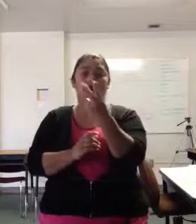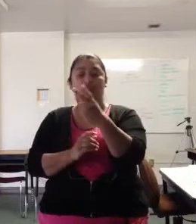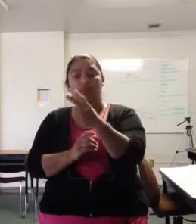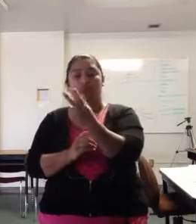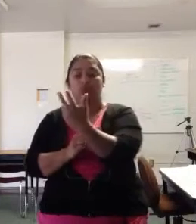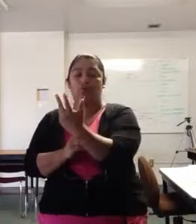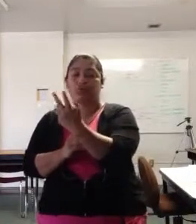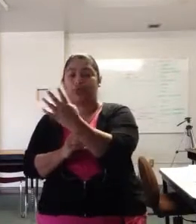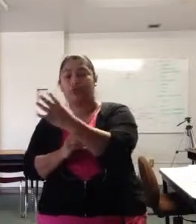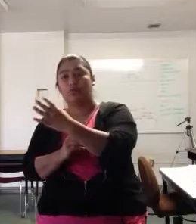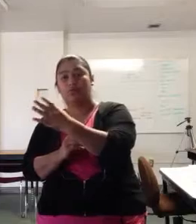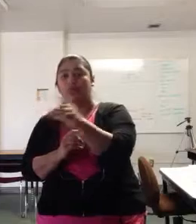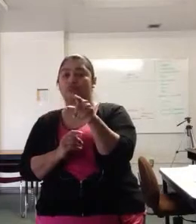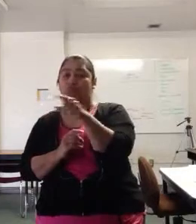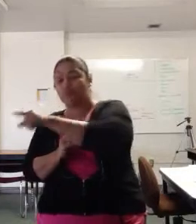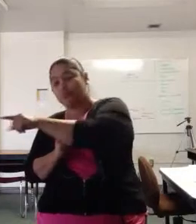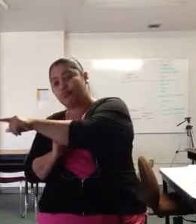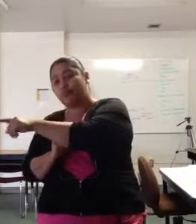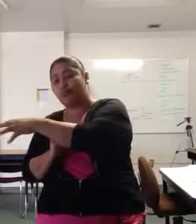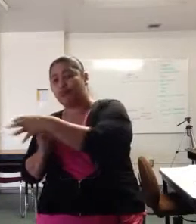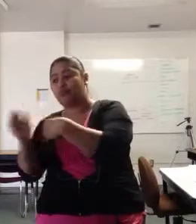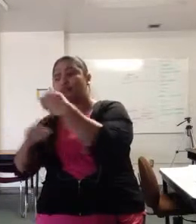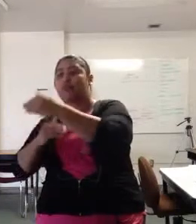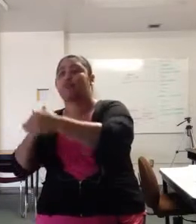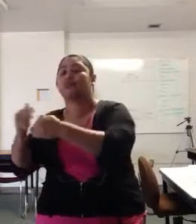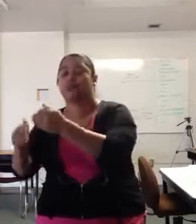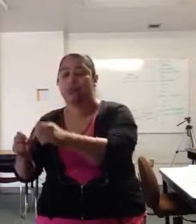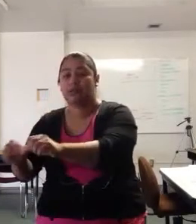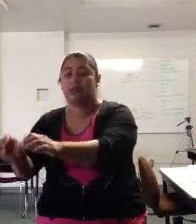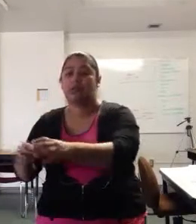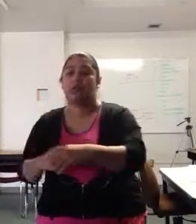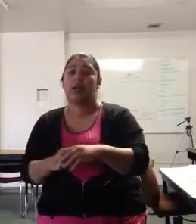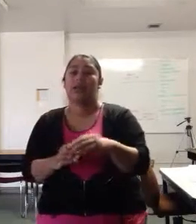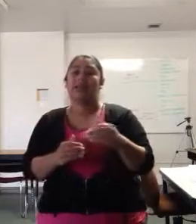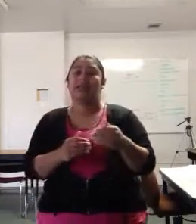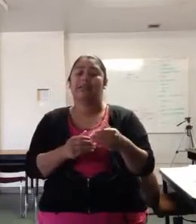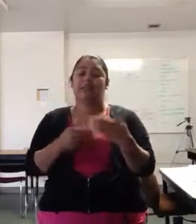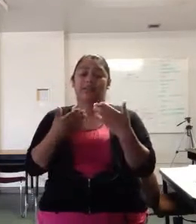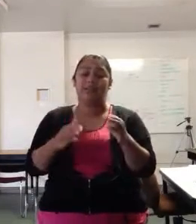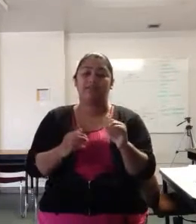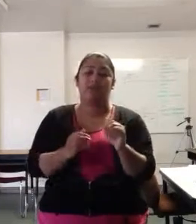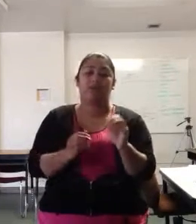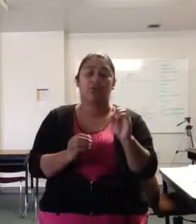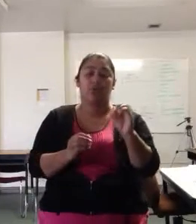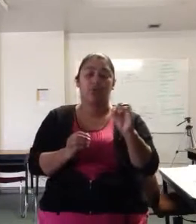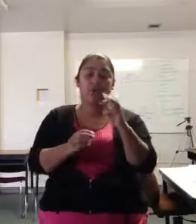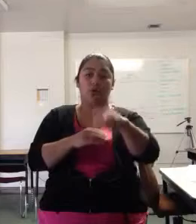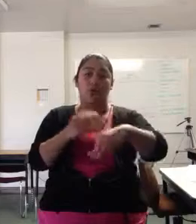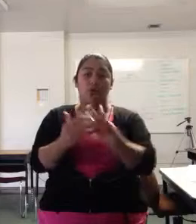So there are your whole numbers. After whole numbers, we start talking about integers.